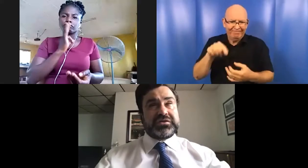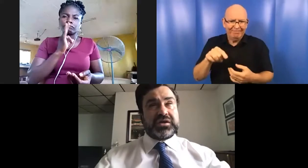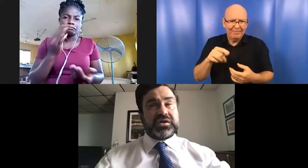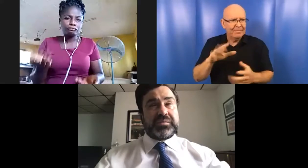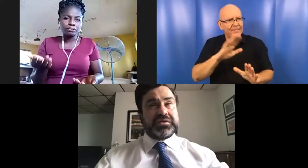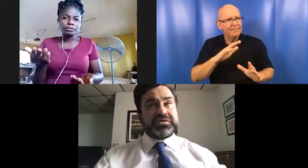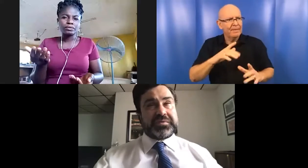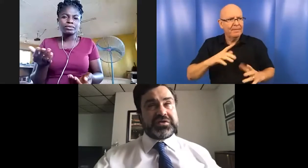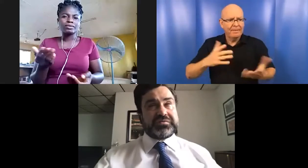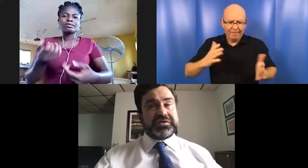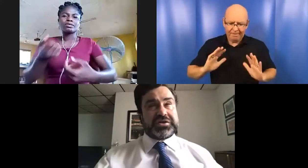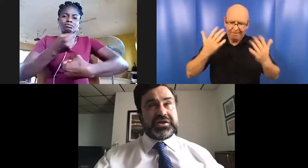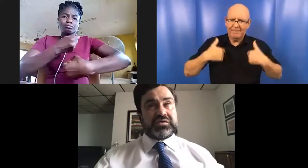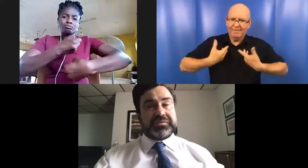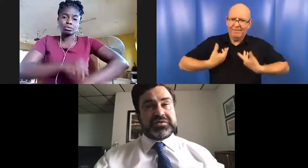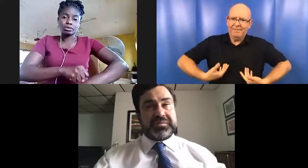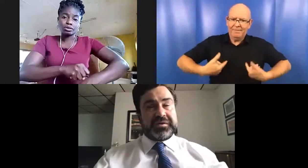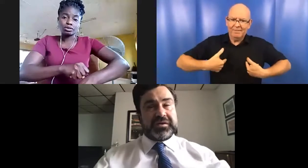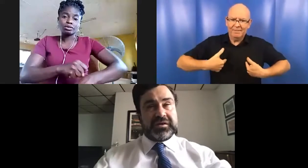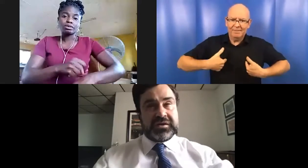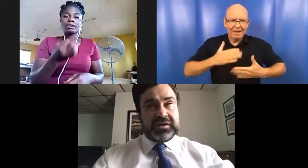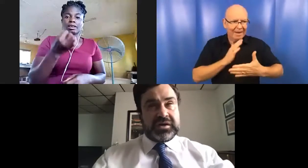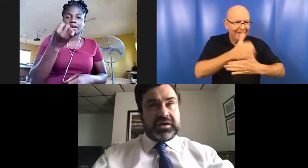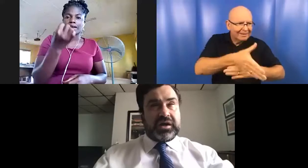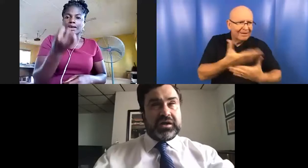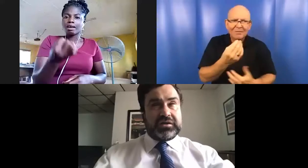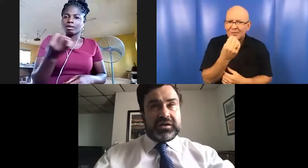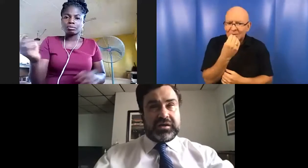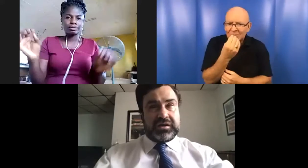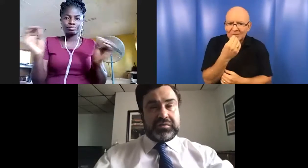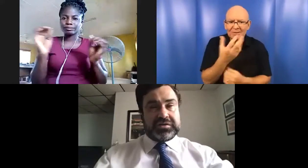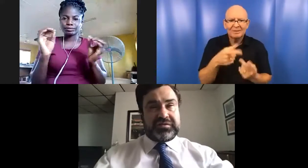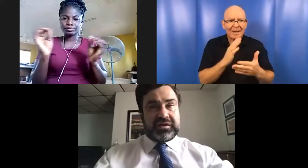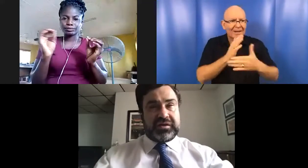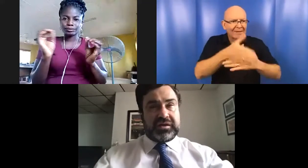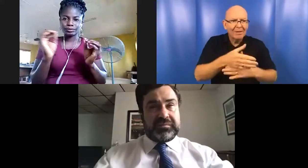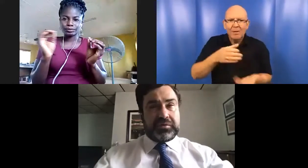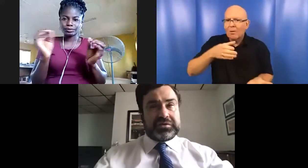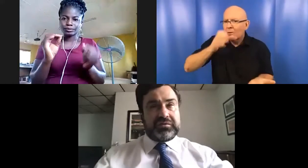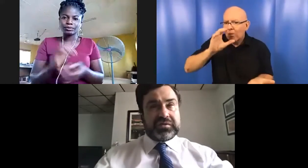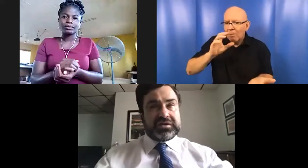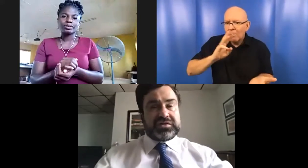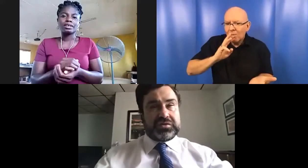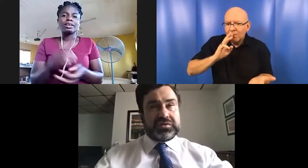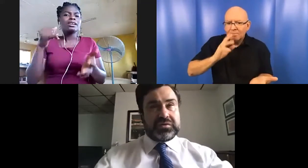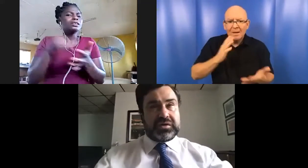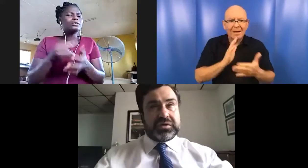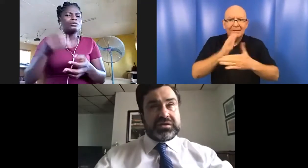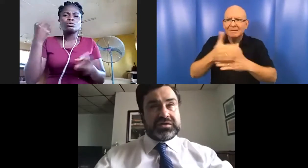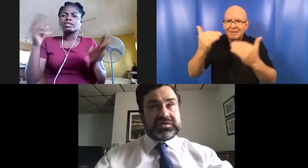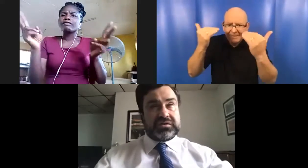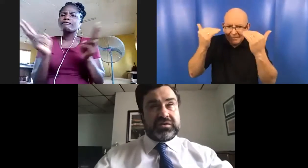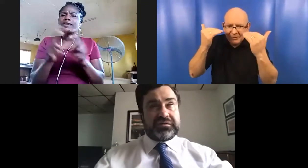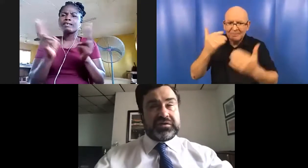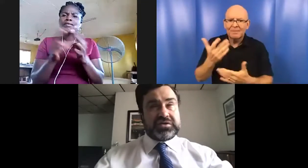protection equipments, personal protection equipments, PPE. And it was very important for us to